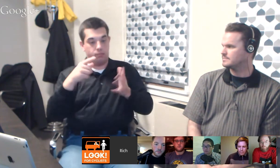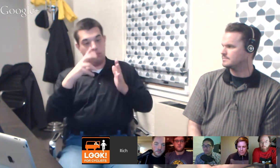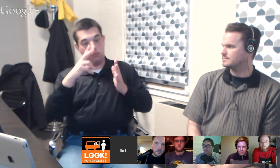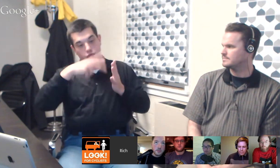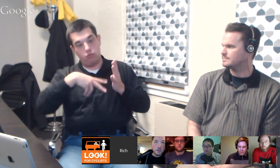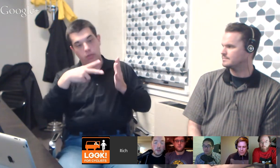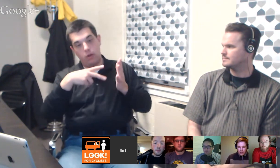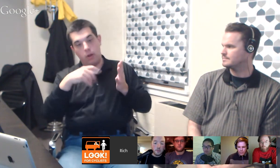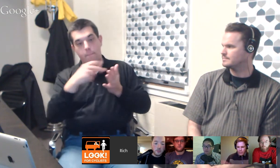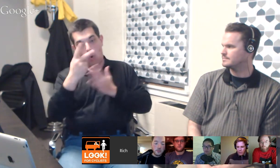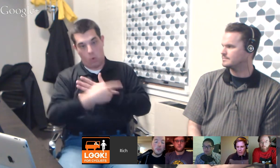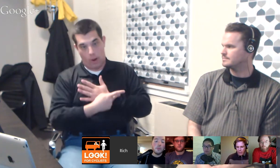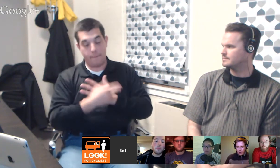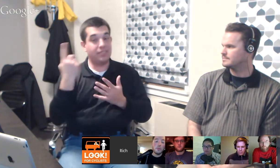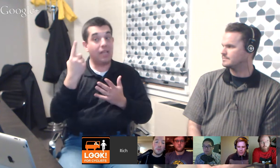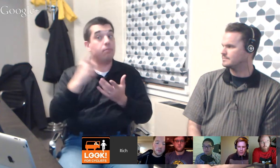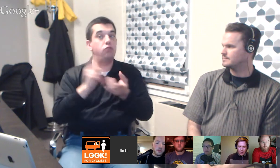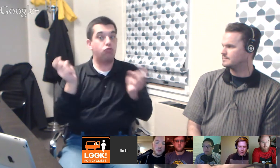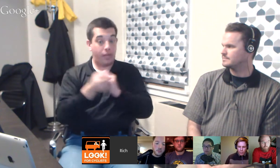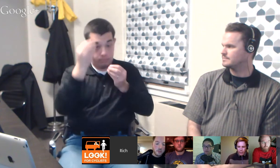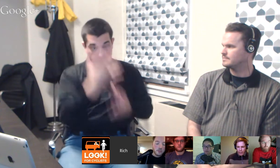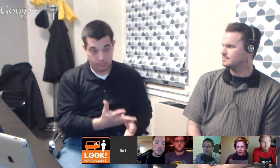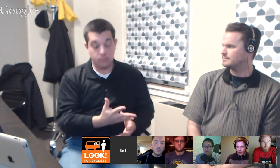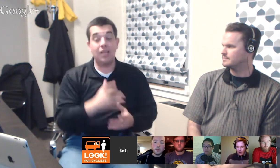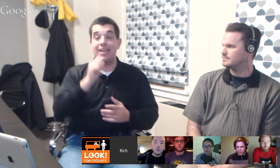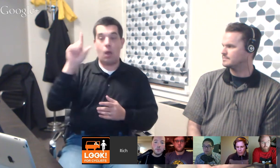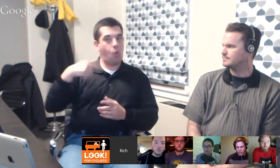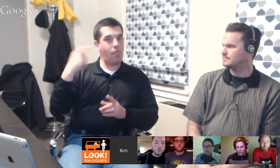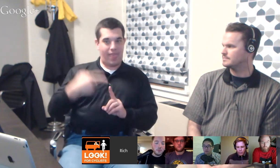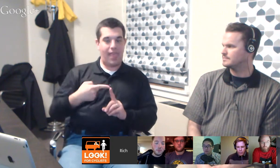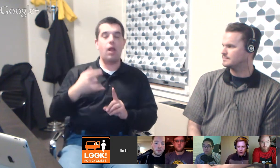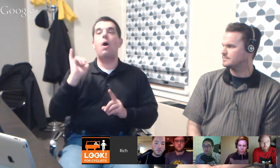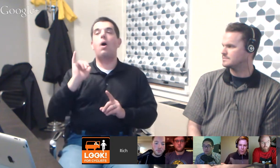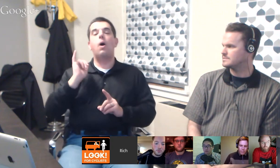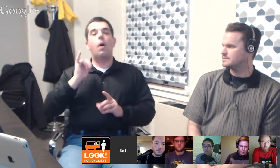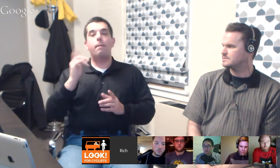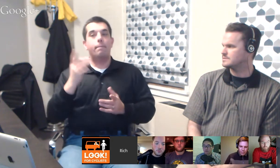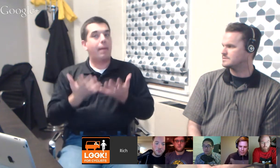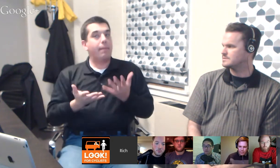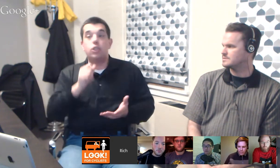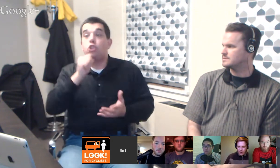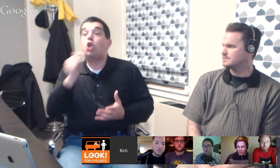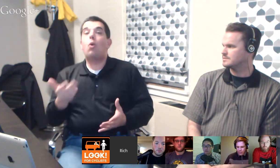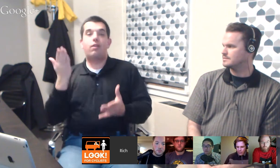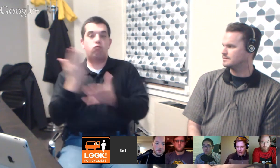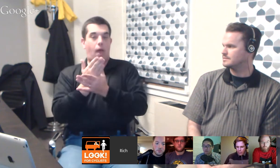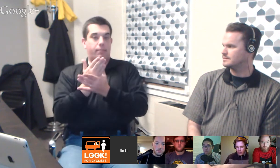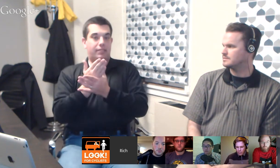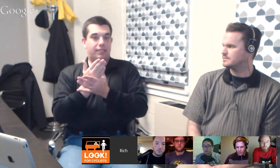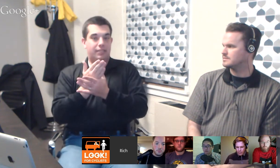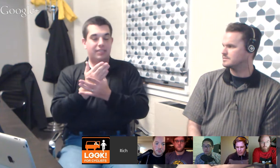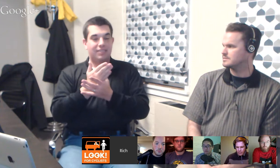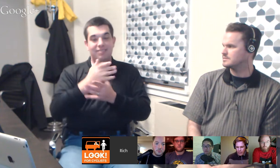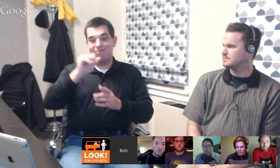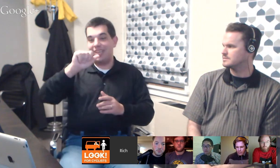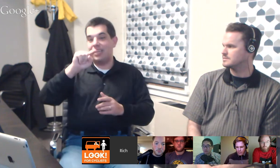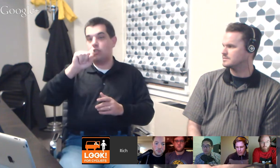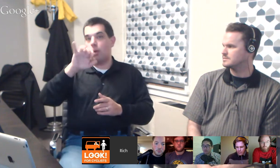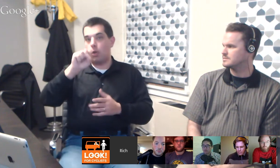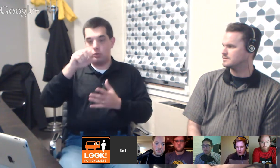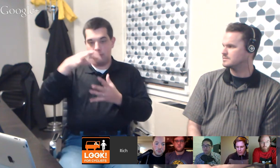program, something that's changed. And not only that, you might say, well, don't interrupt. You might, in the attributes, you might